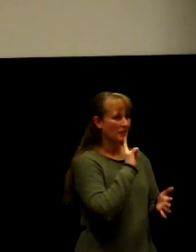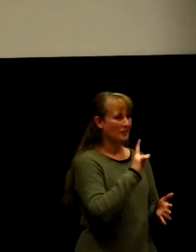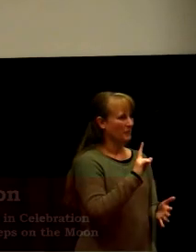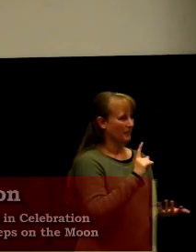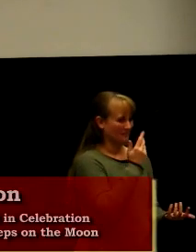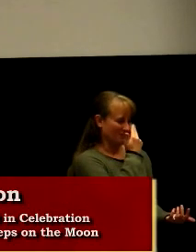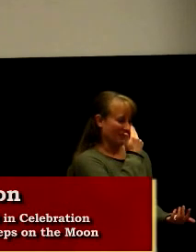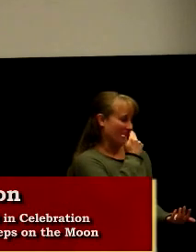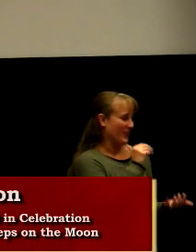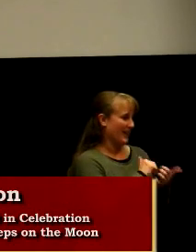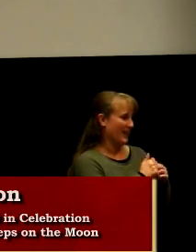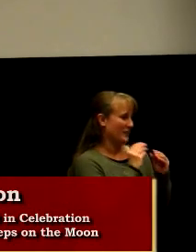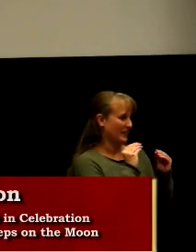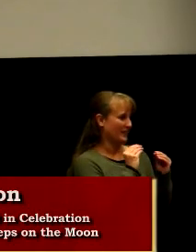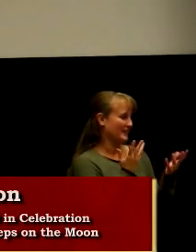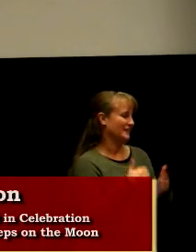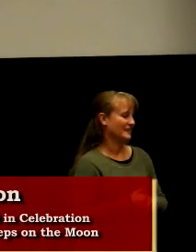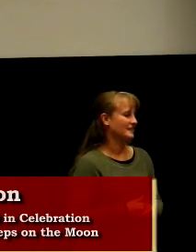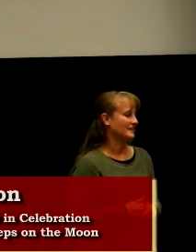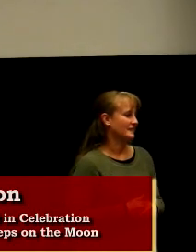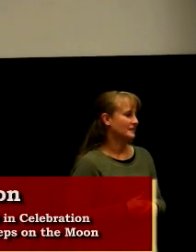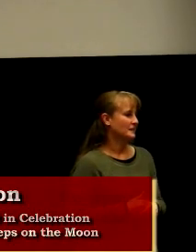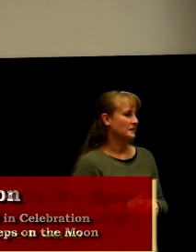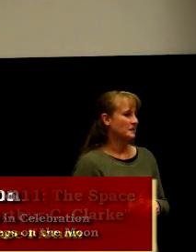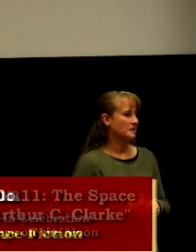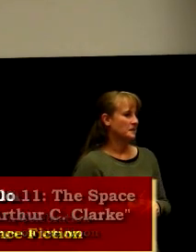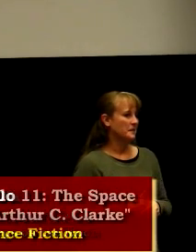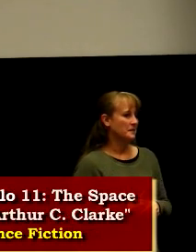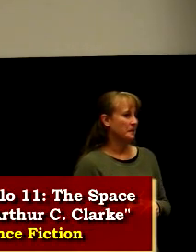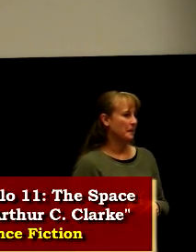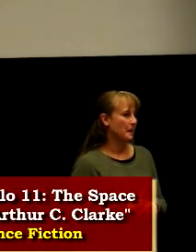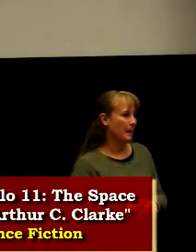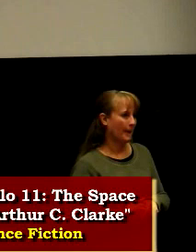didactic, educational film as well as being entertaining.